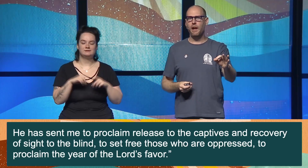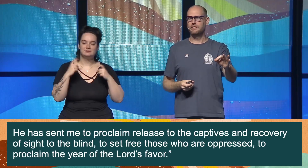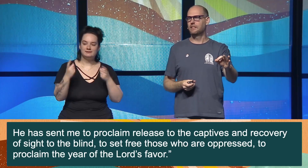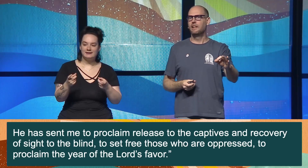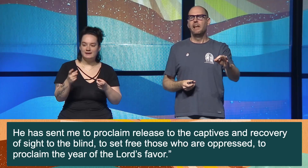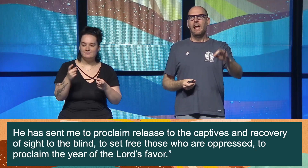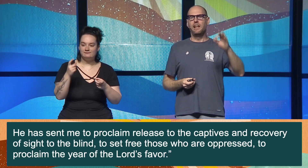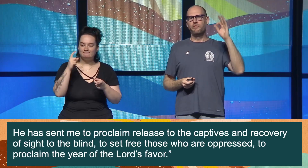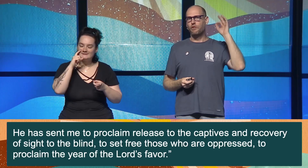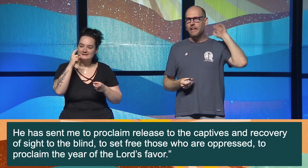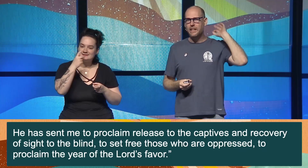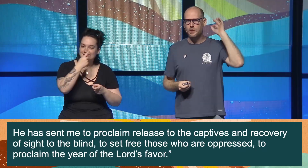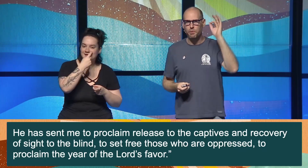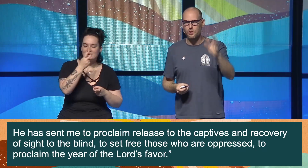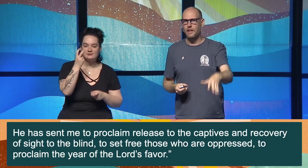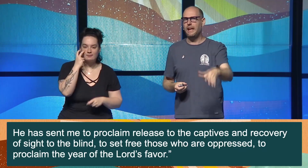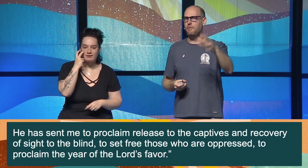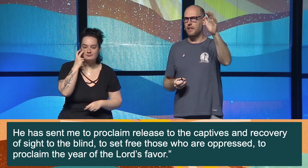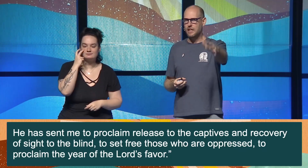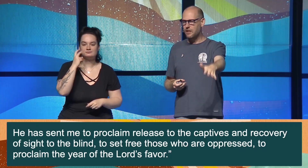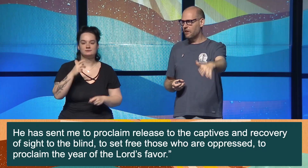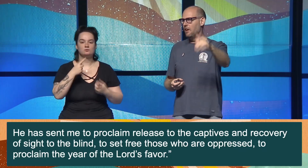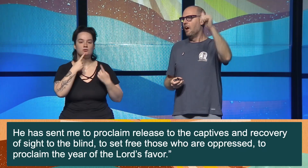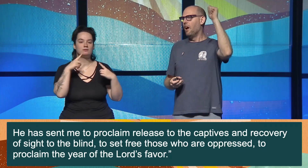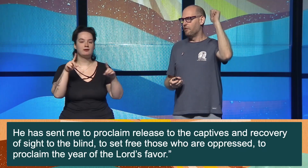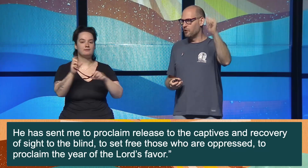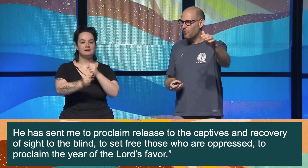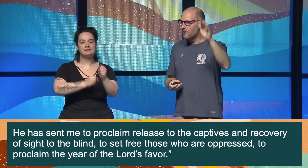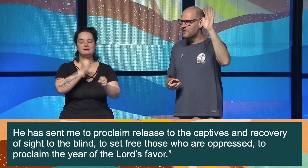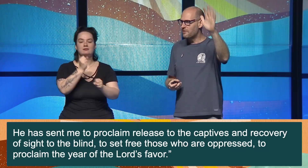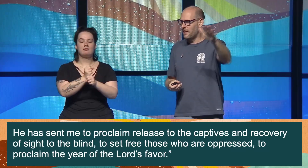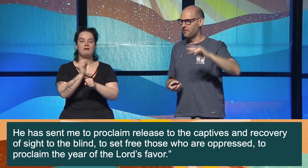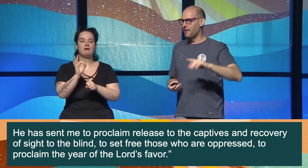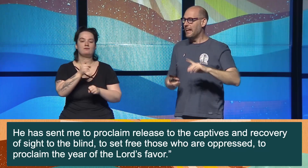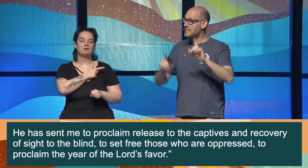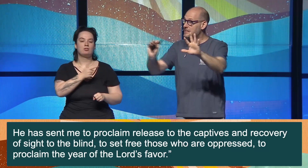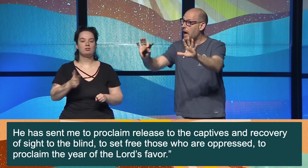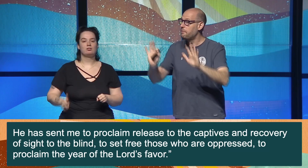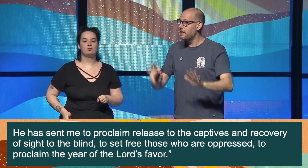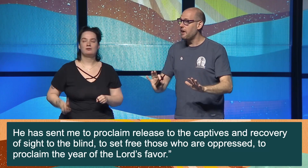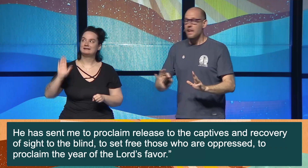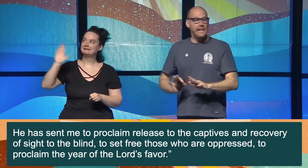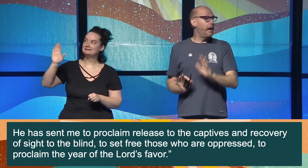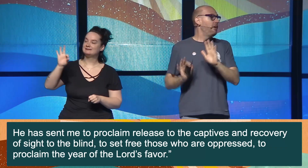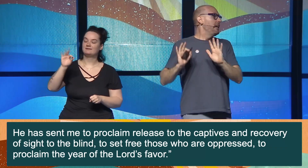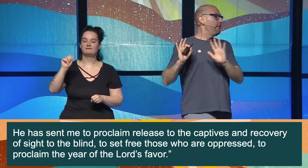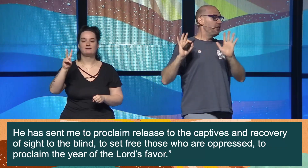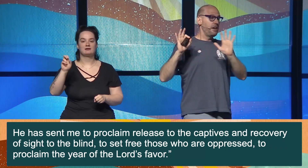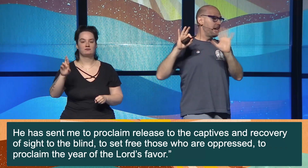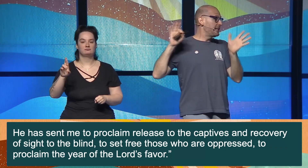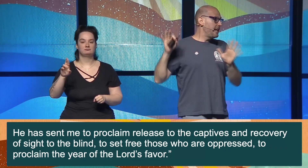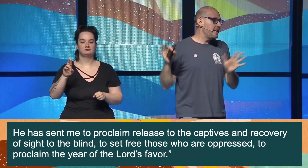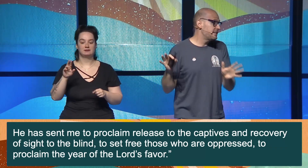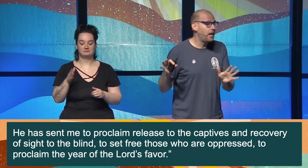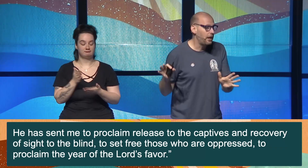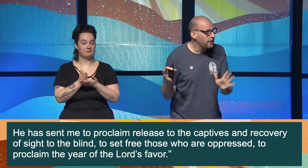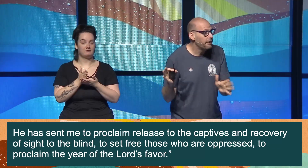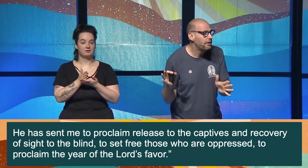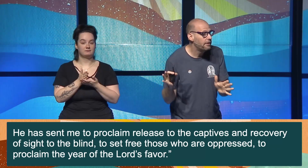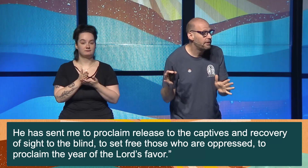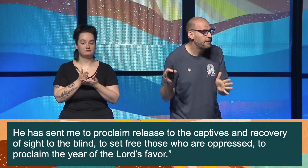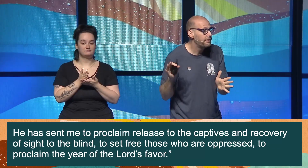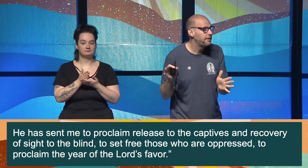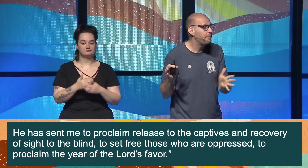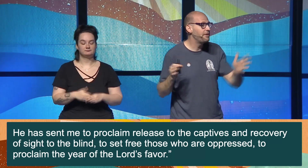who are oppressed free, and to proclaim the year of the Lord's favor." And he stopped there. Now, if you're an Isaiah